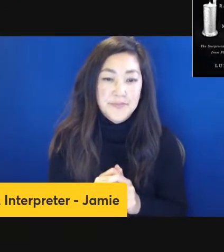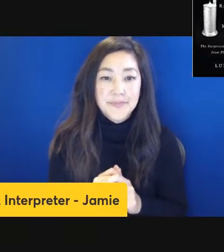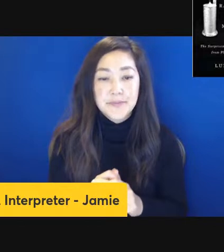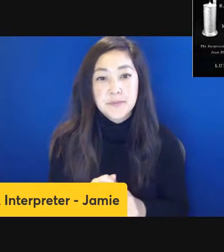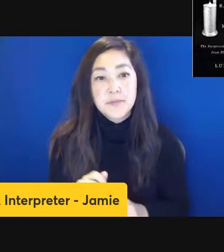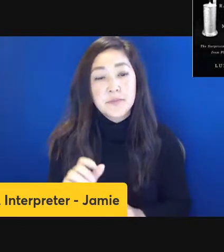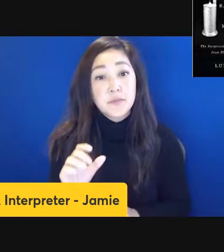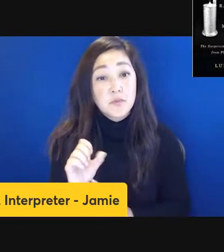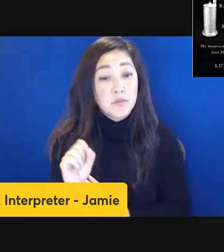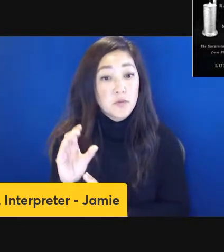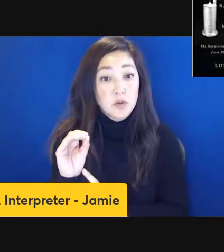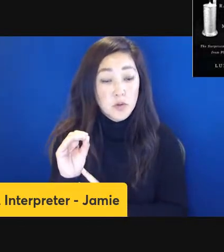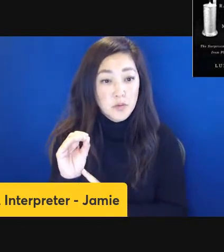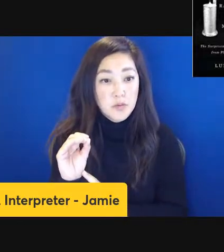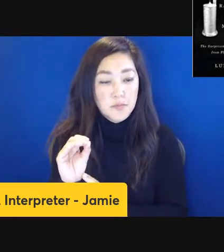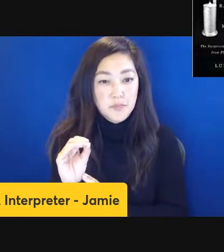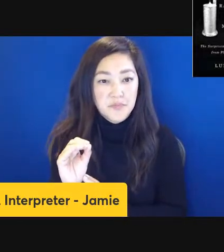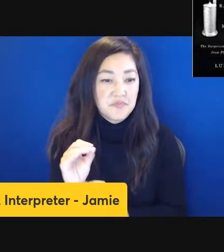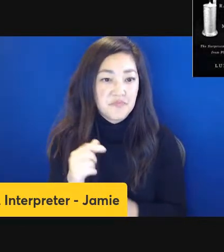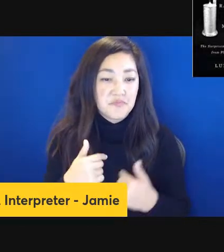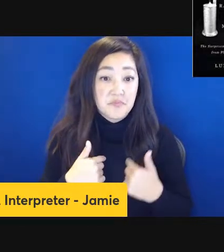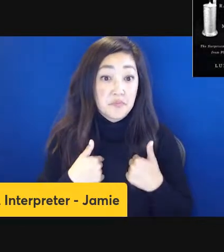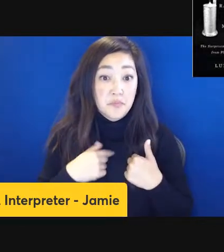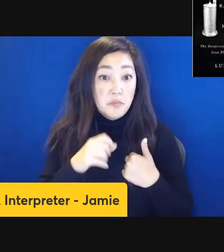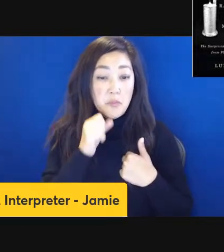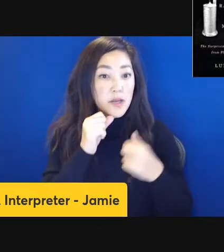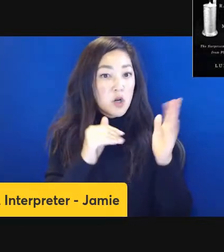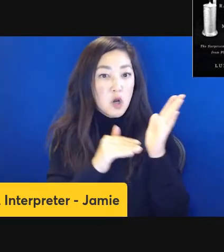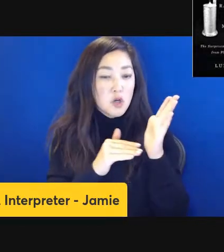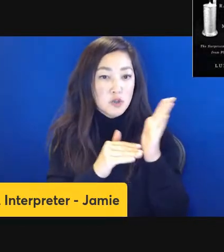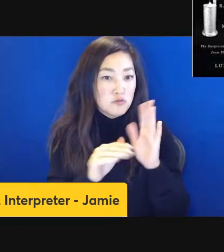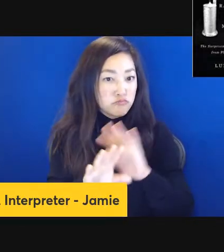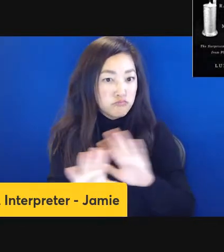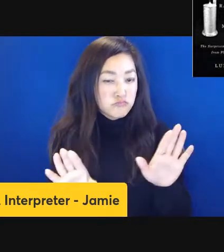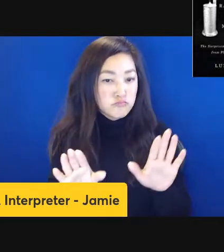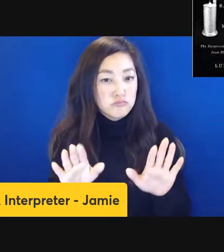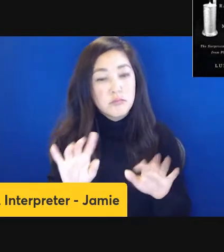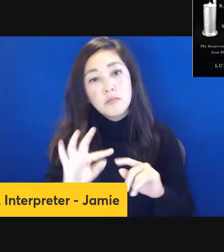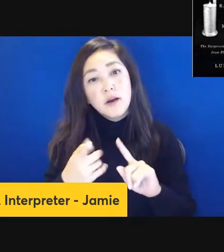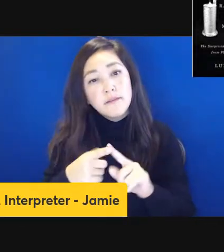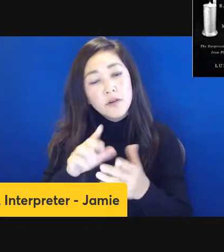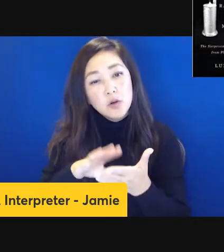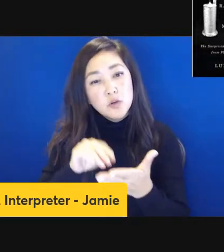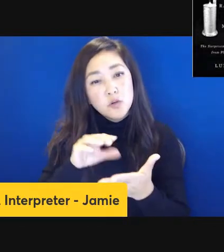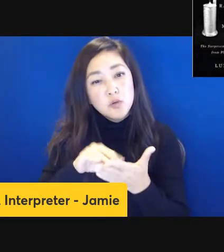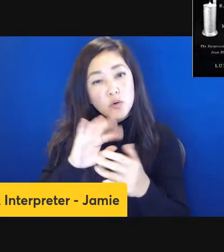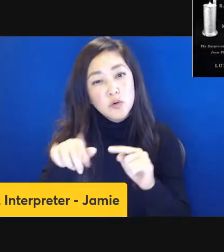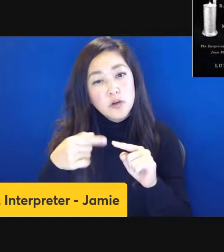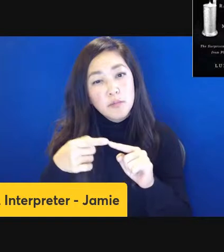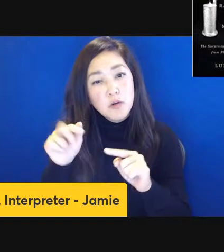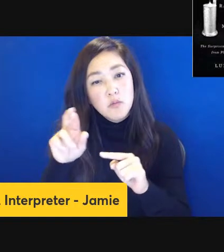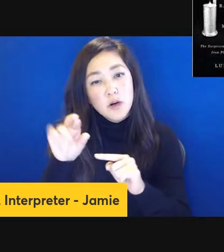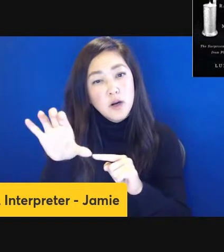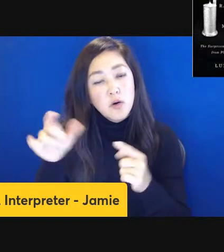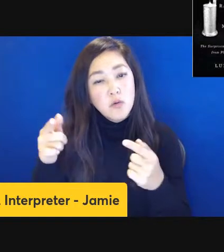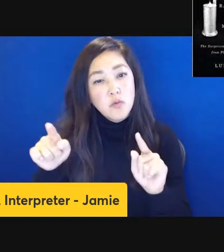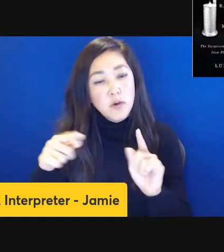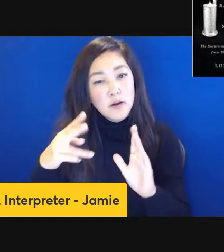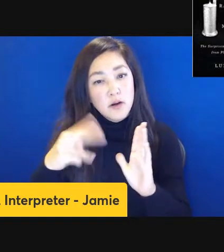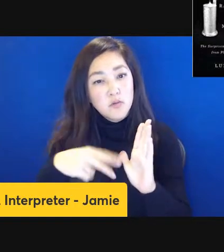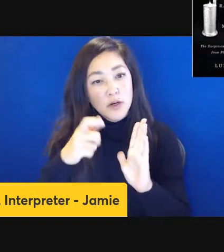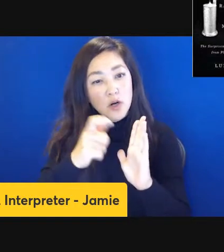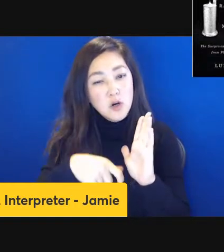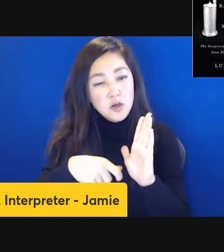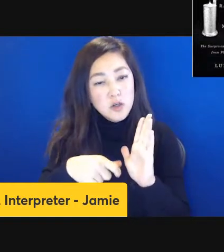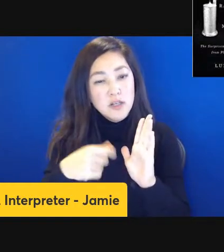So I'm not a physician, and I first learned about race correction when I read an article in the Providence